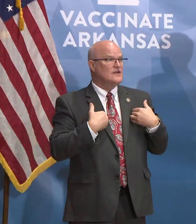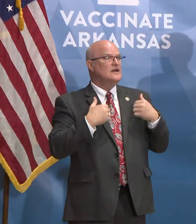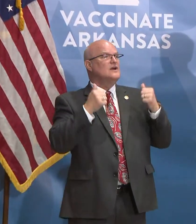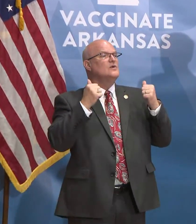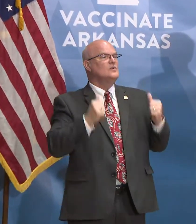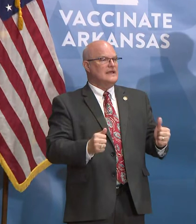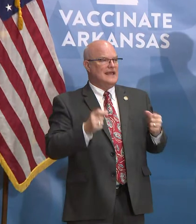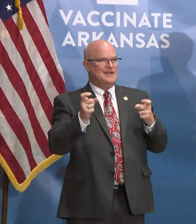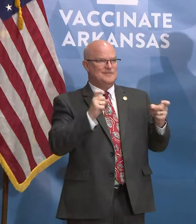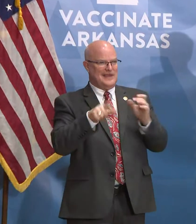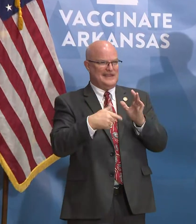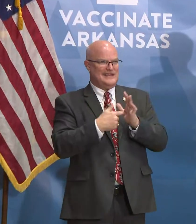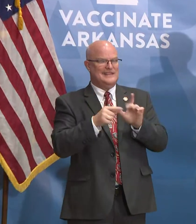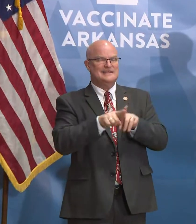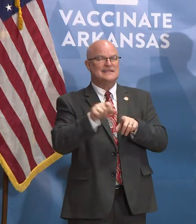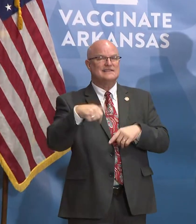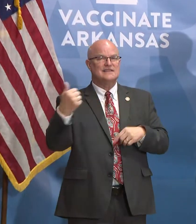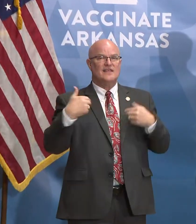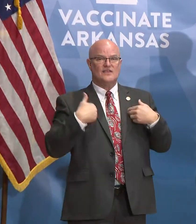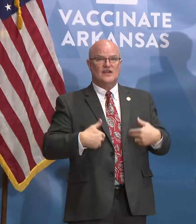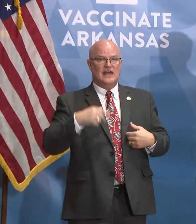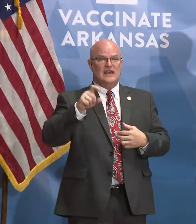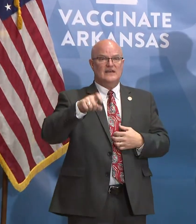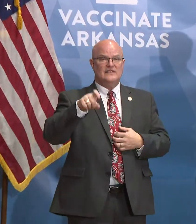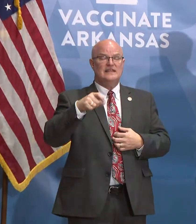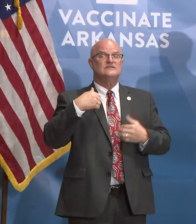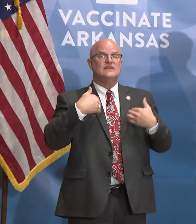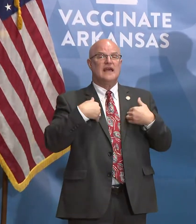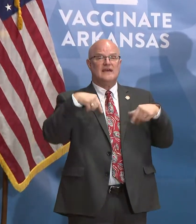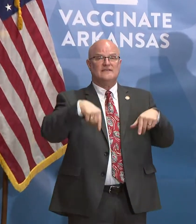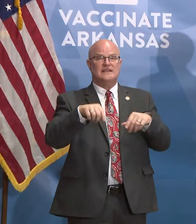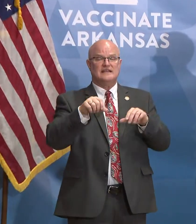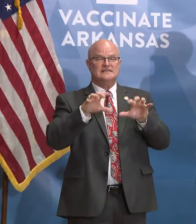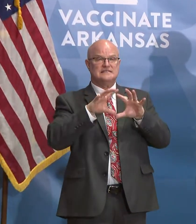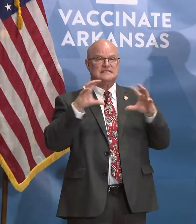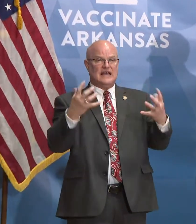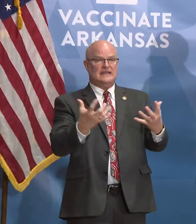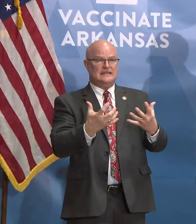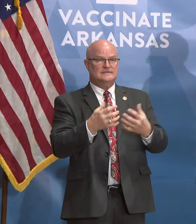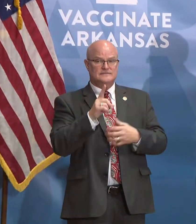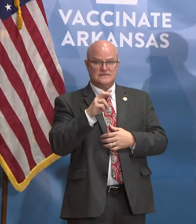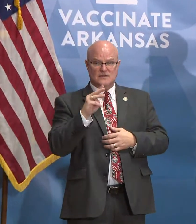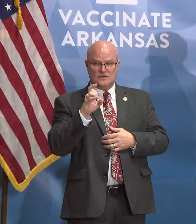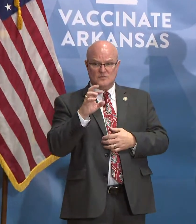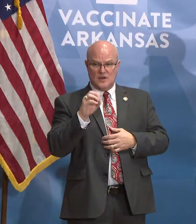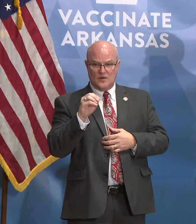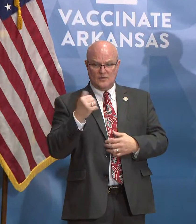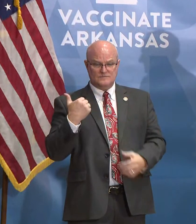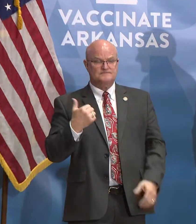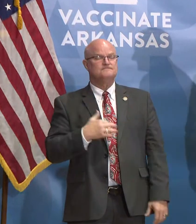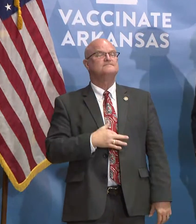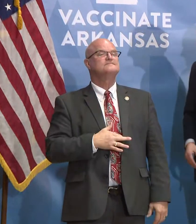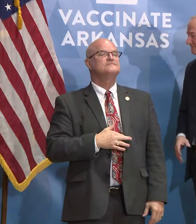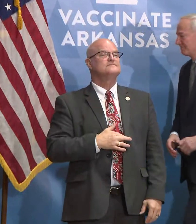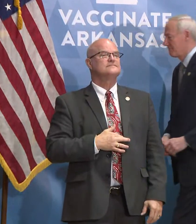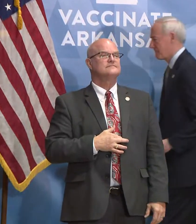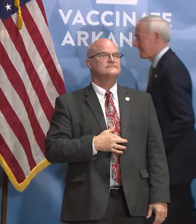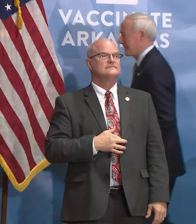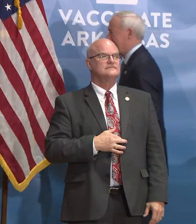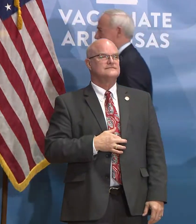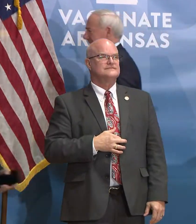able to manage this as other health needs that we have in our society. Dr. Romero.